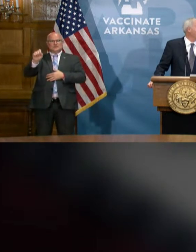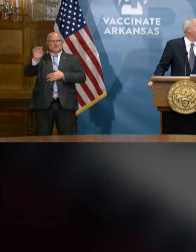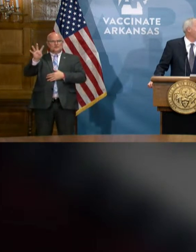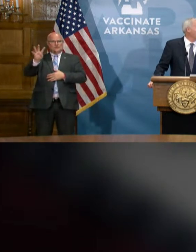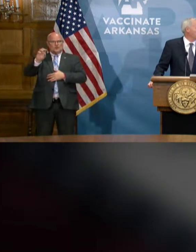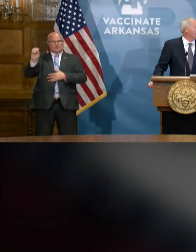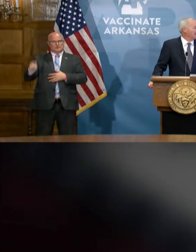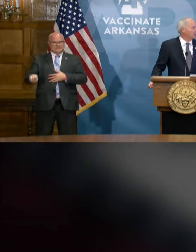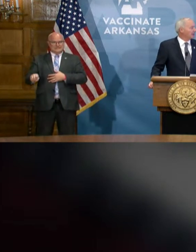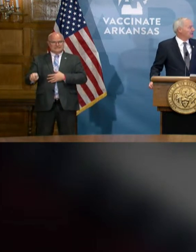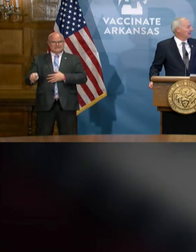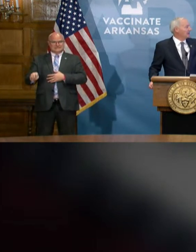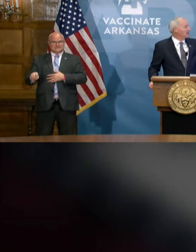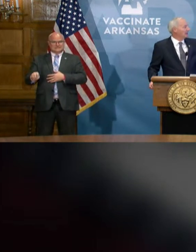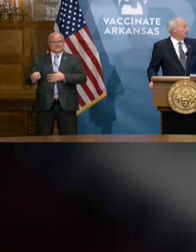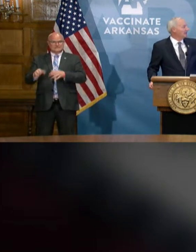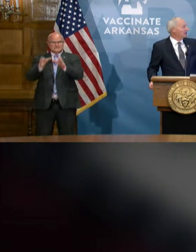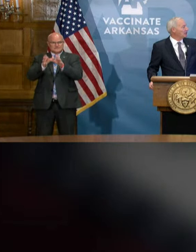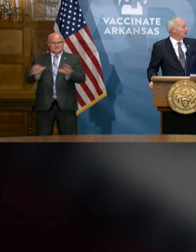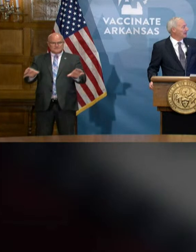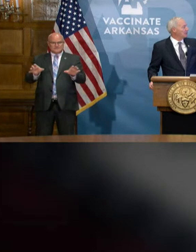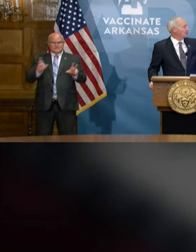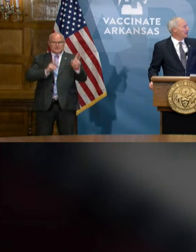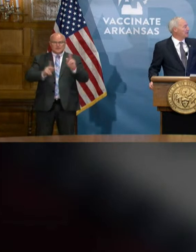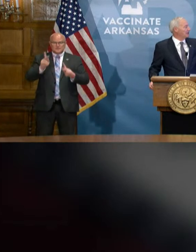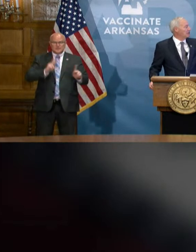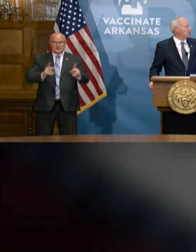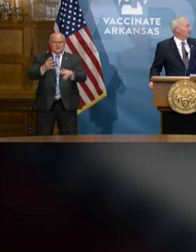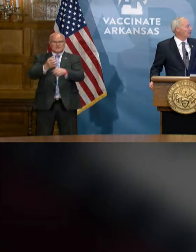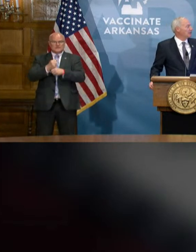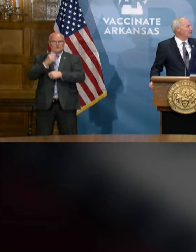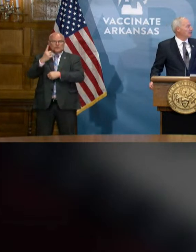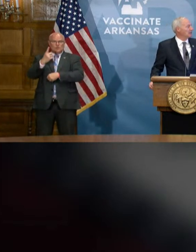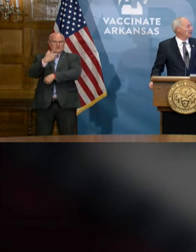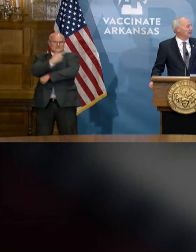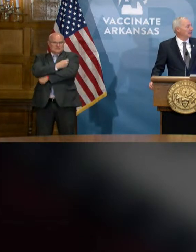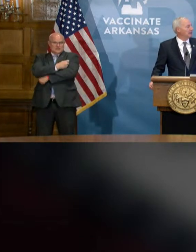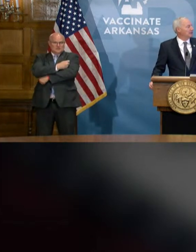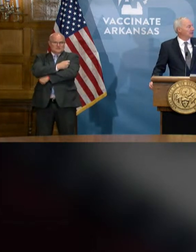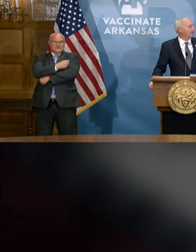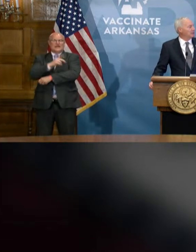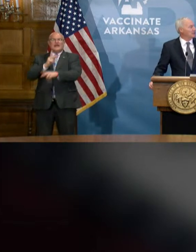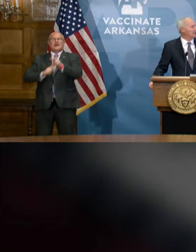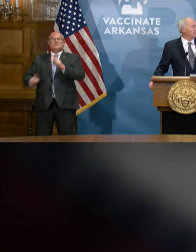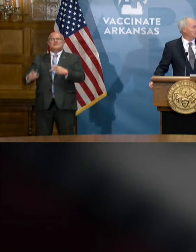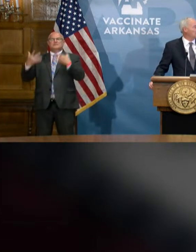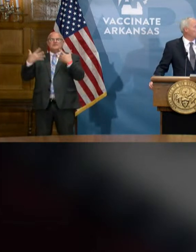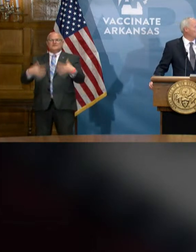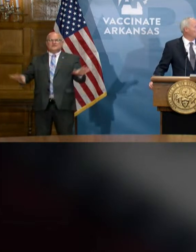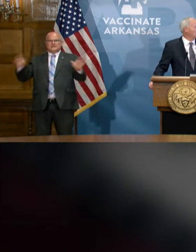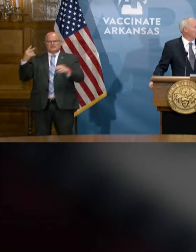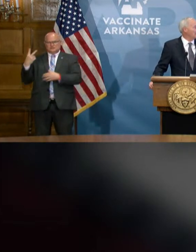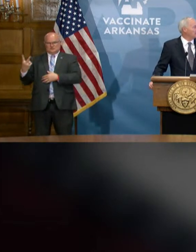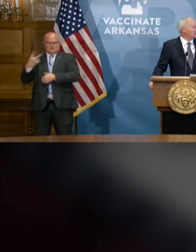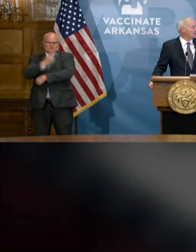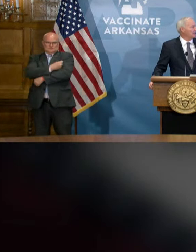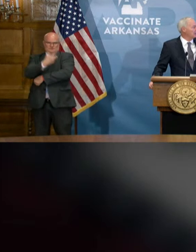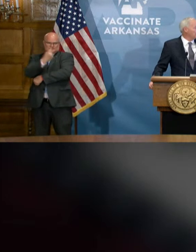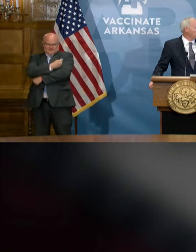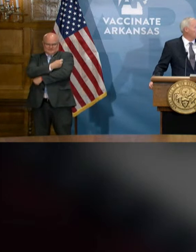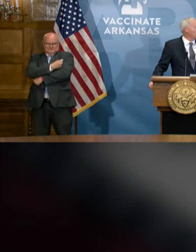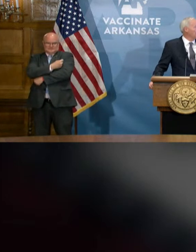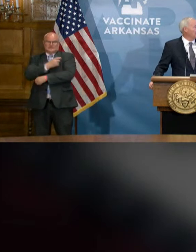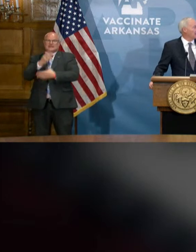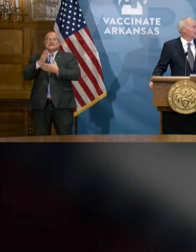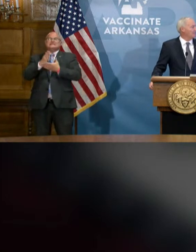69.4%. It breaks down to individuals that have received at least one dose and those that have received 2 doses. Obviously, some